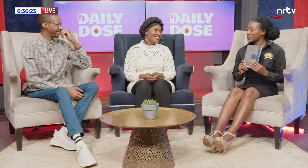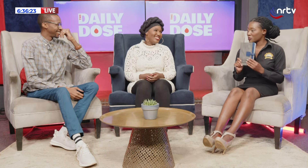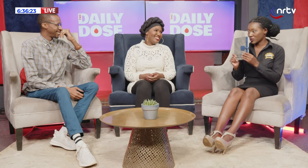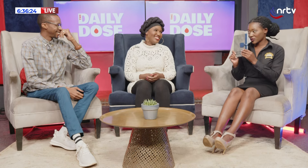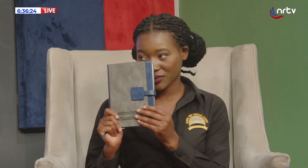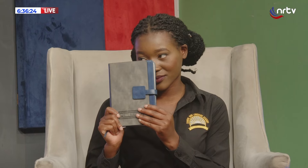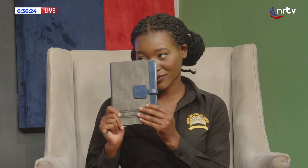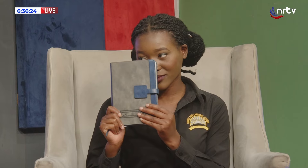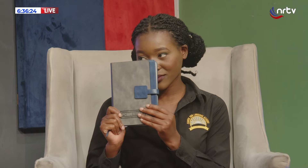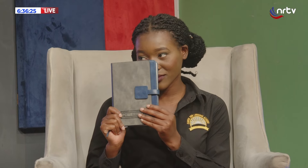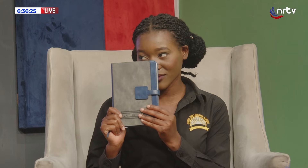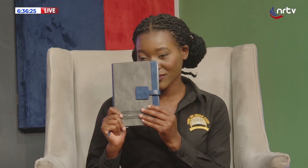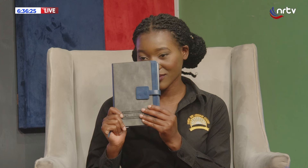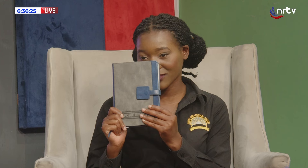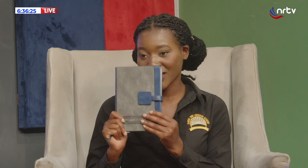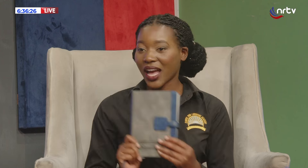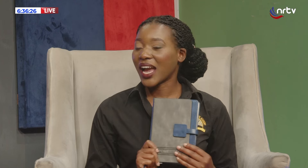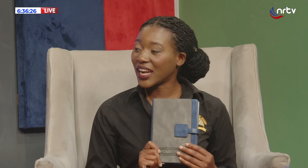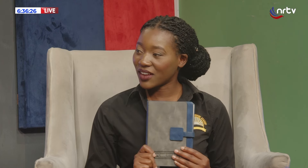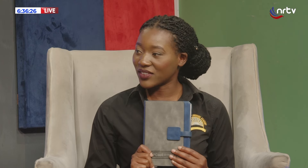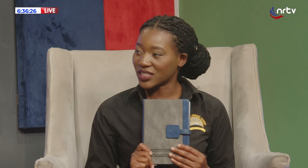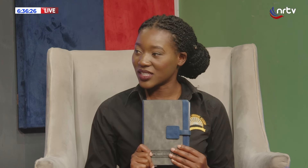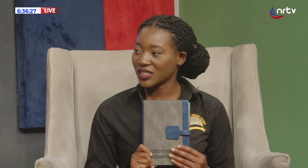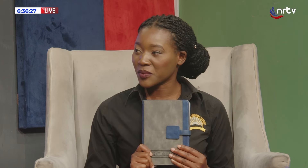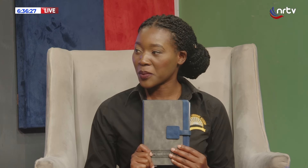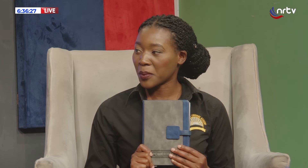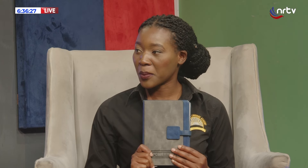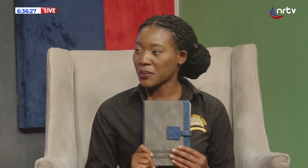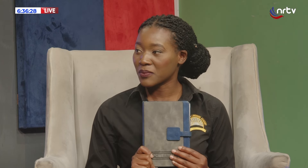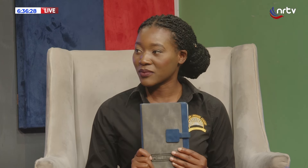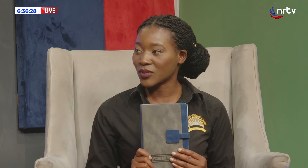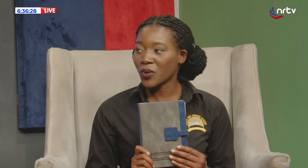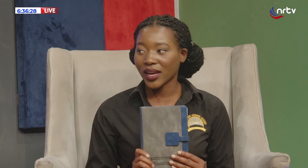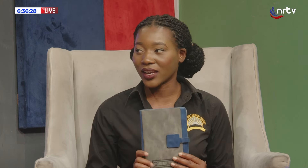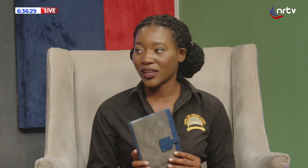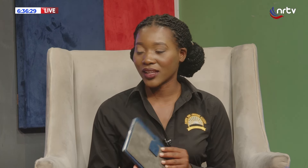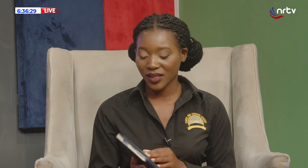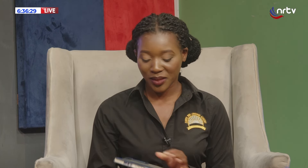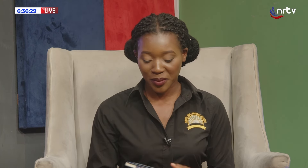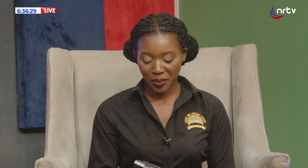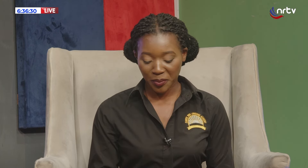book. Yes, we don't. Yeah, we don't like that book. We don't like it. Why? Because to me, it's wig.